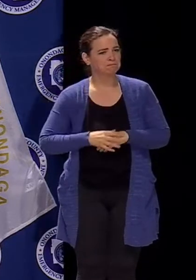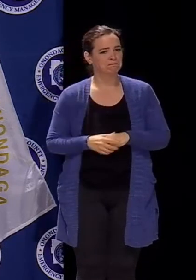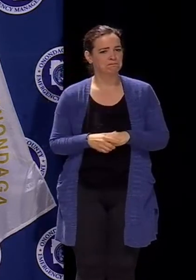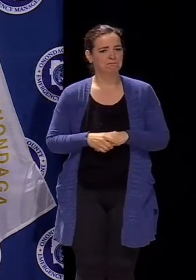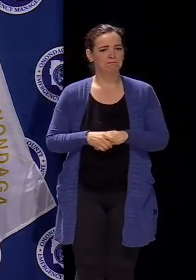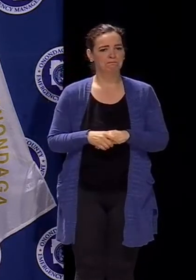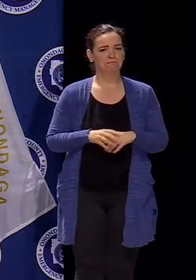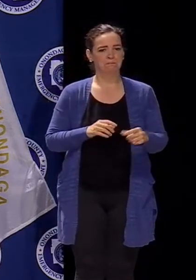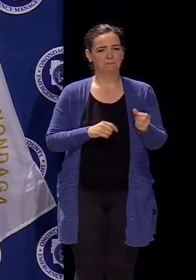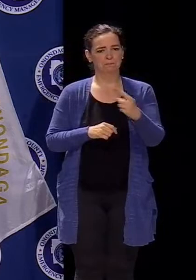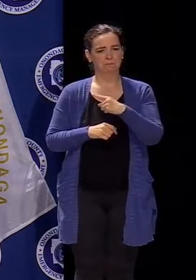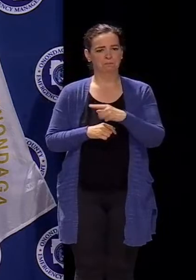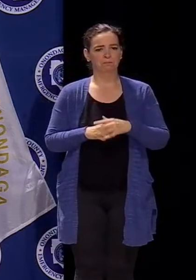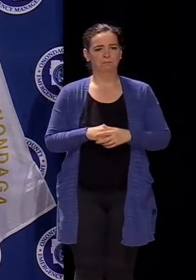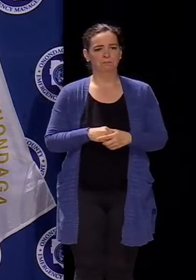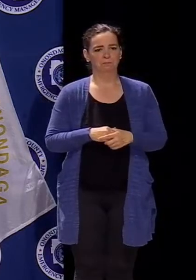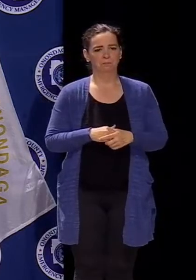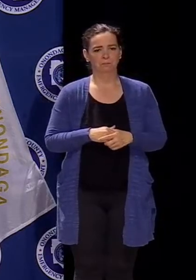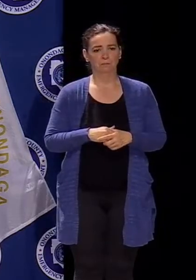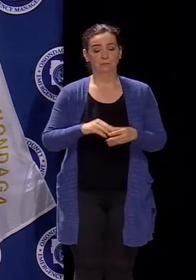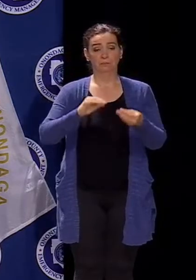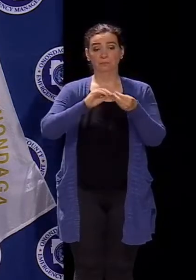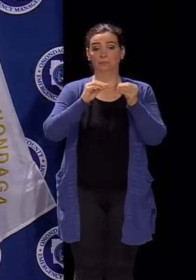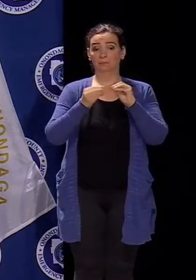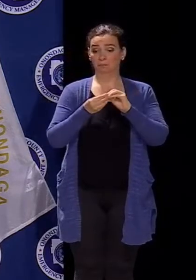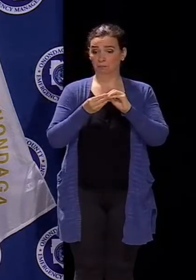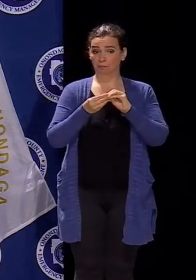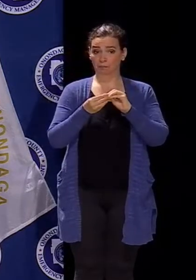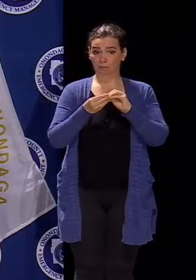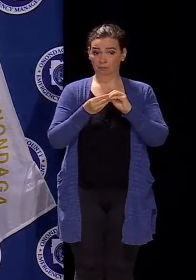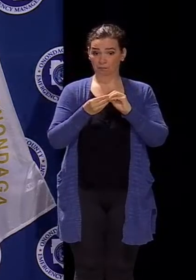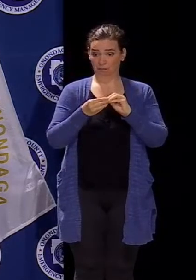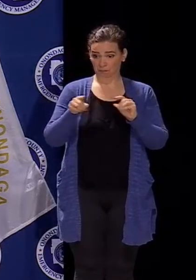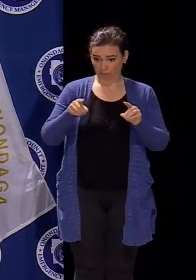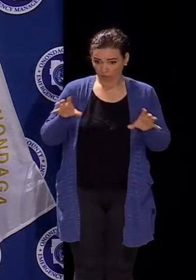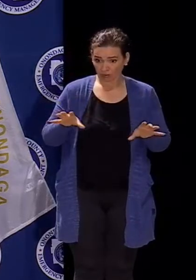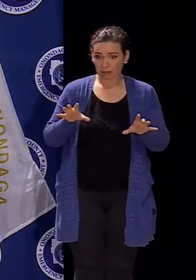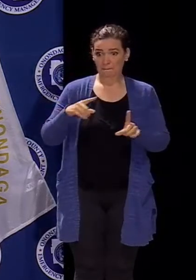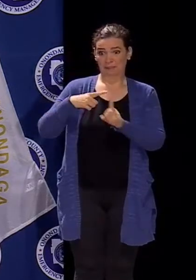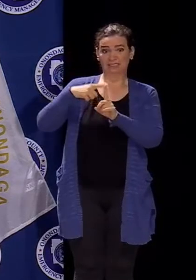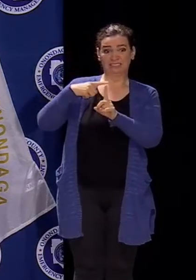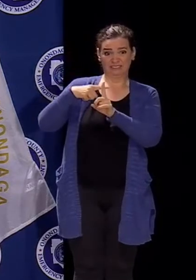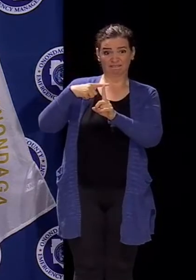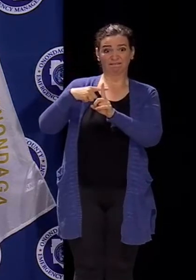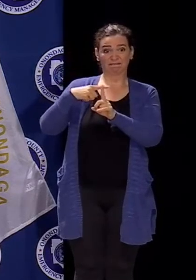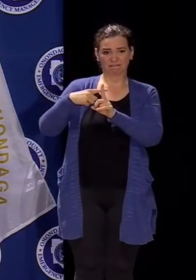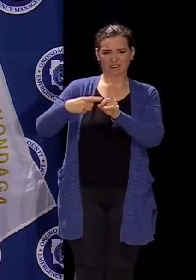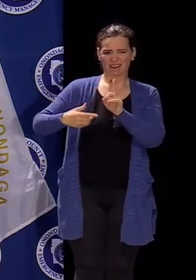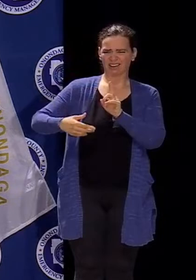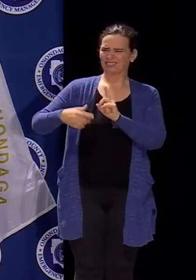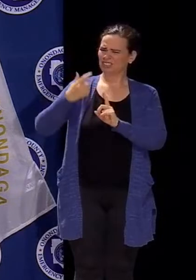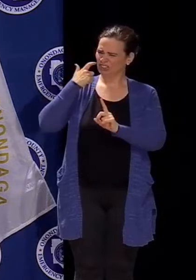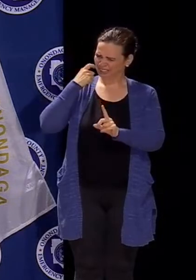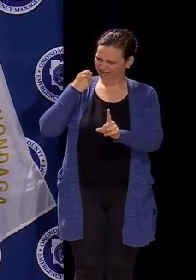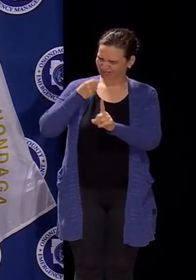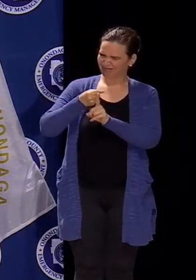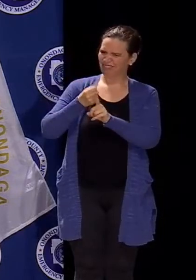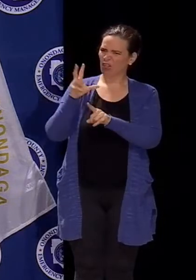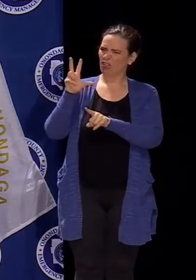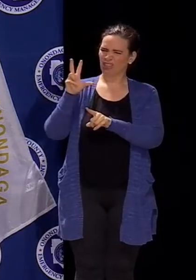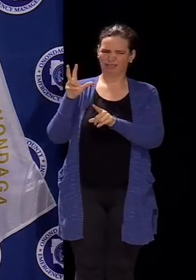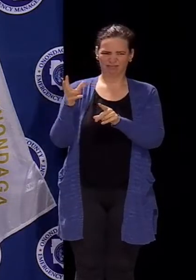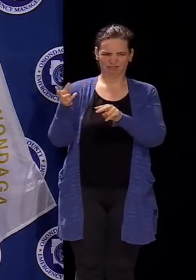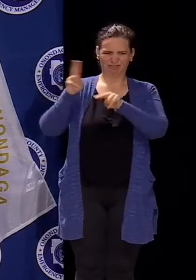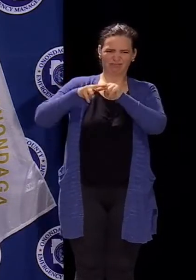high when the number of new cases every day is kind of in the 30 range? Is there a backlog at the health department? Well, it's who